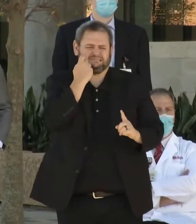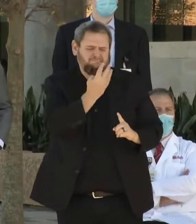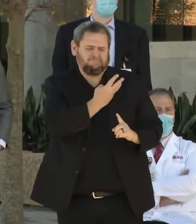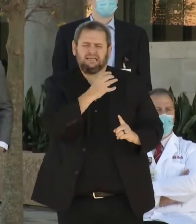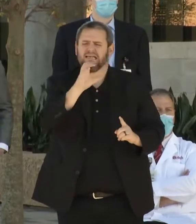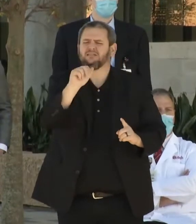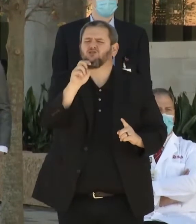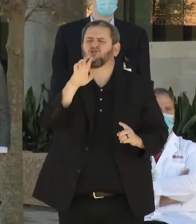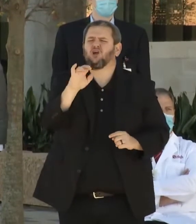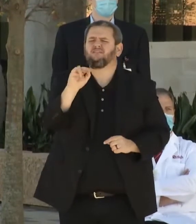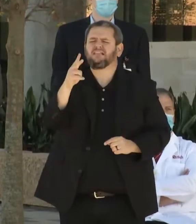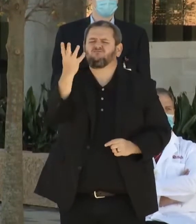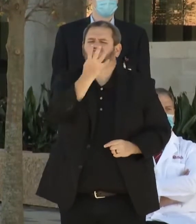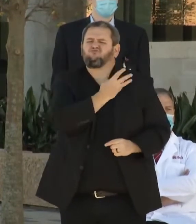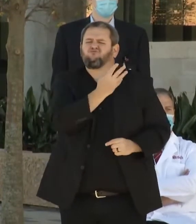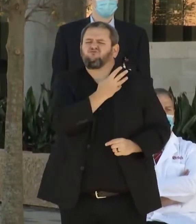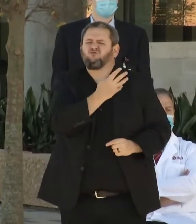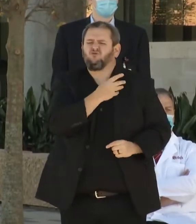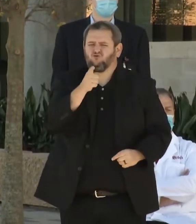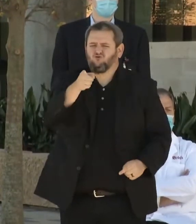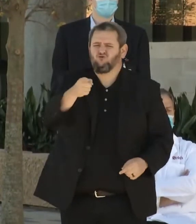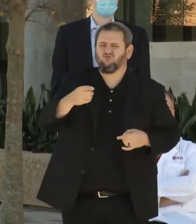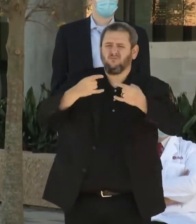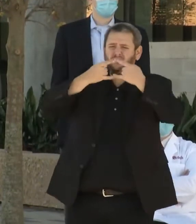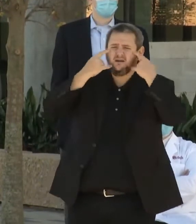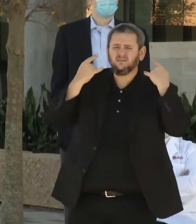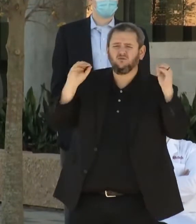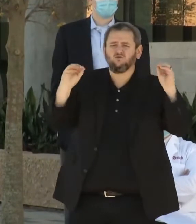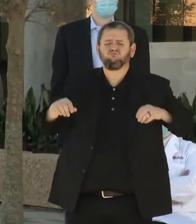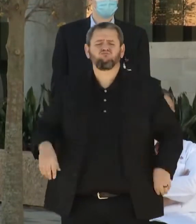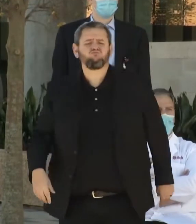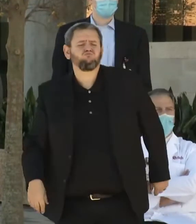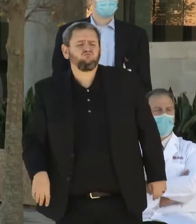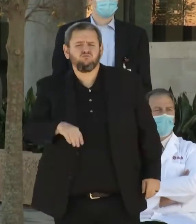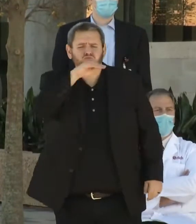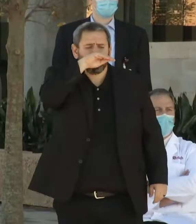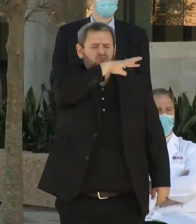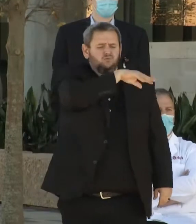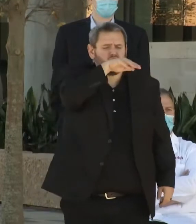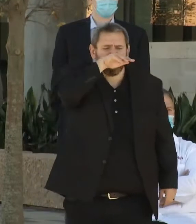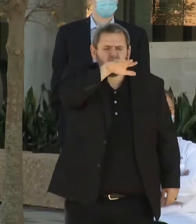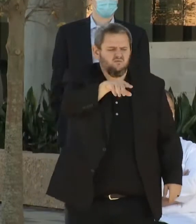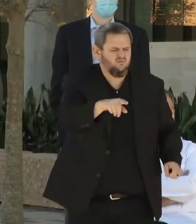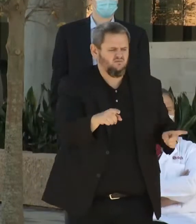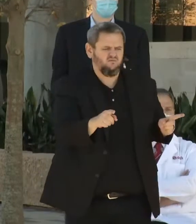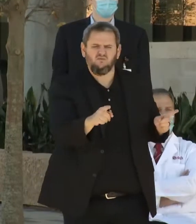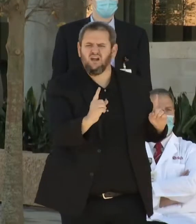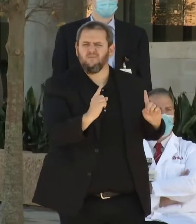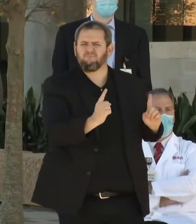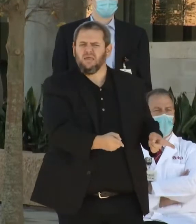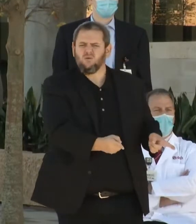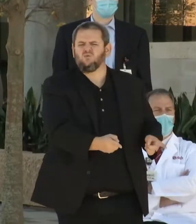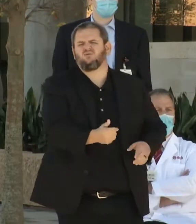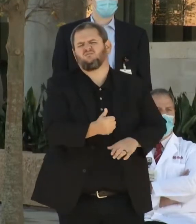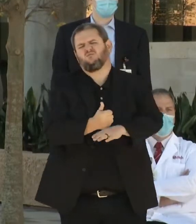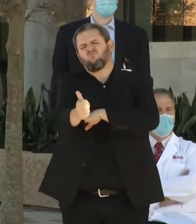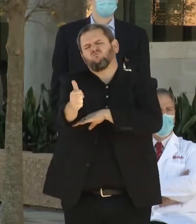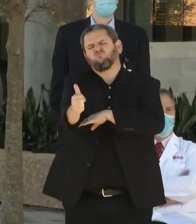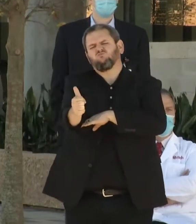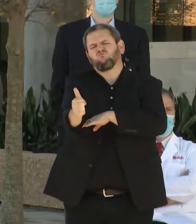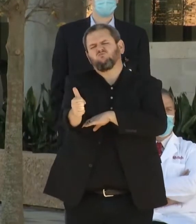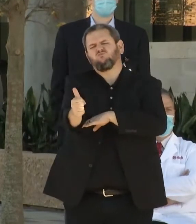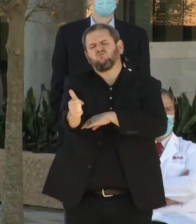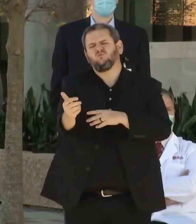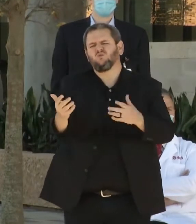together. The medical community, our state agencies, the governor, college students who may be